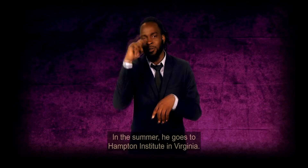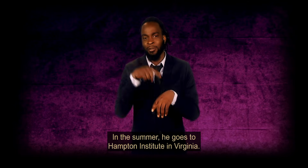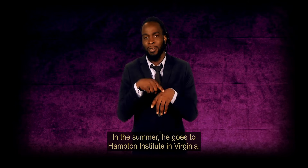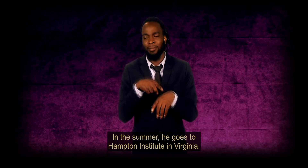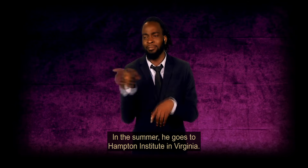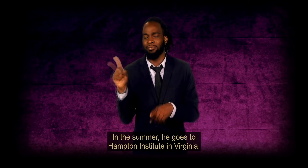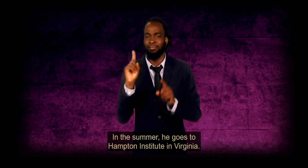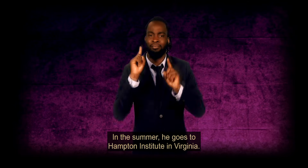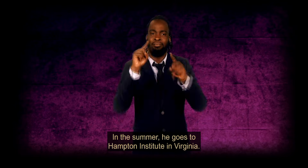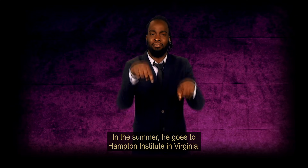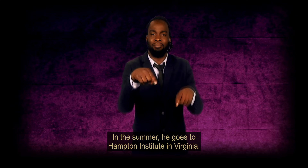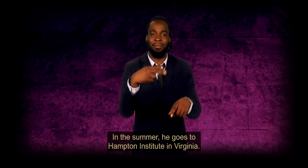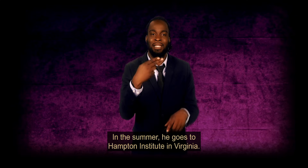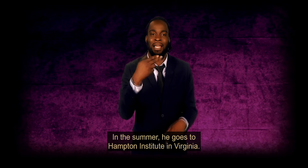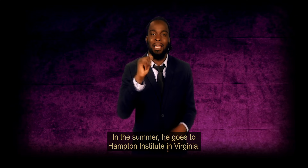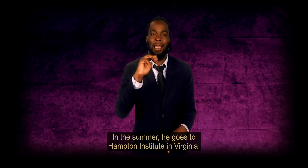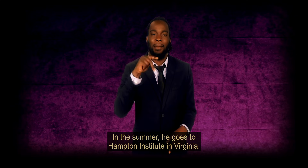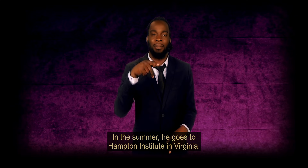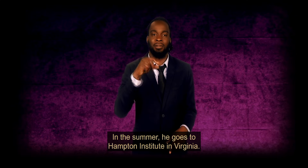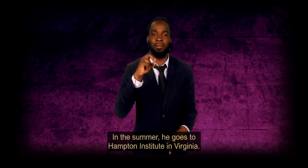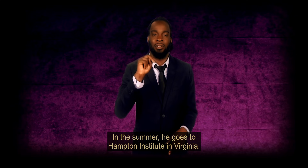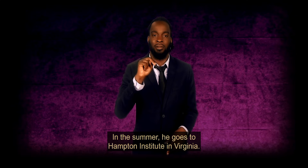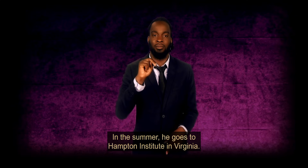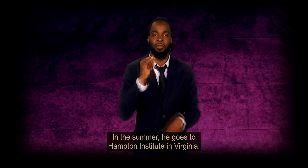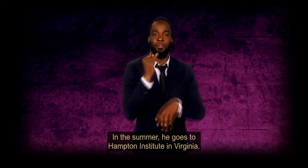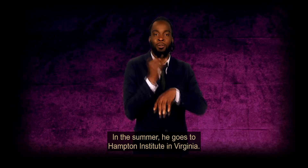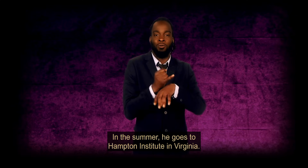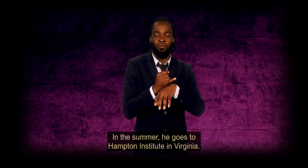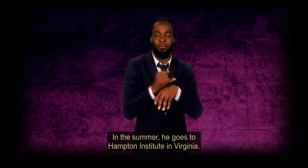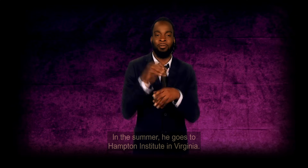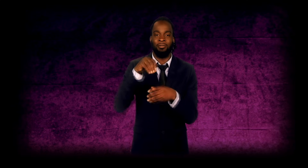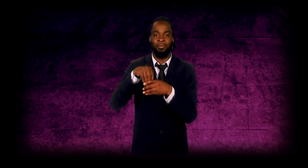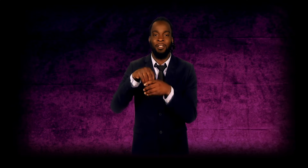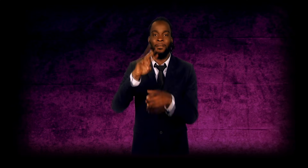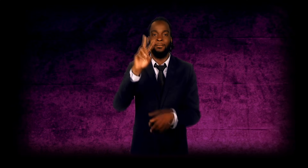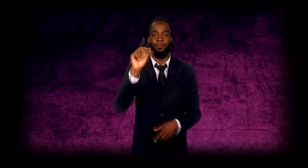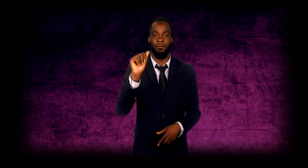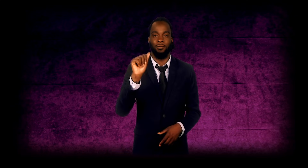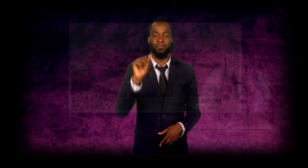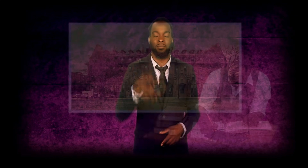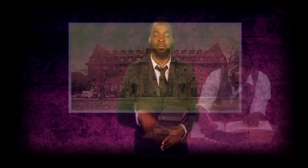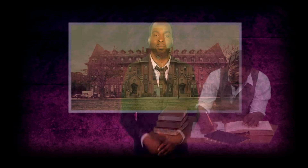In the summer, he goes to Hampton Institute in Virginia.